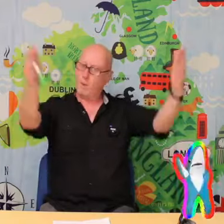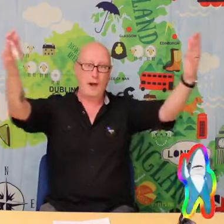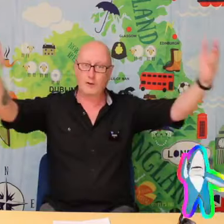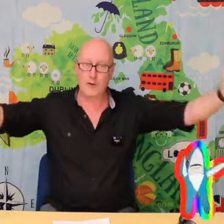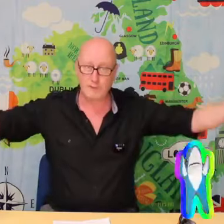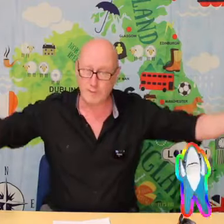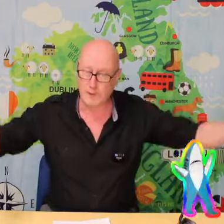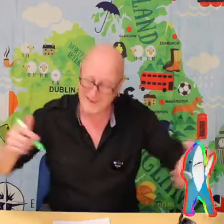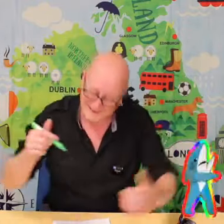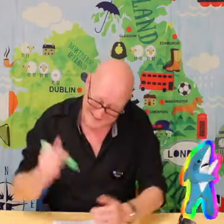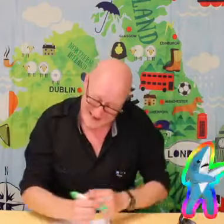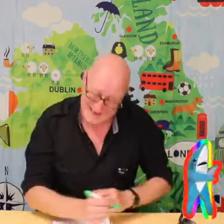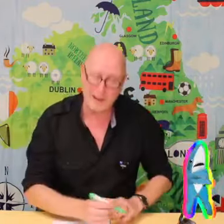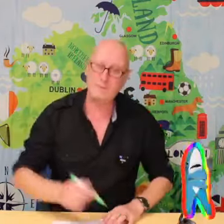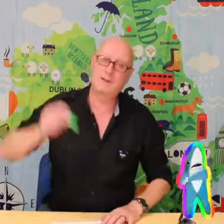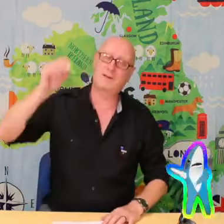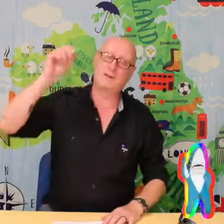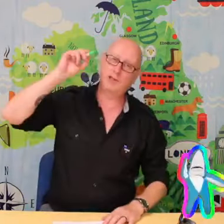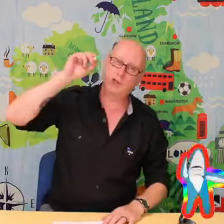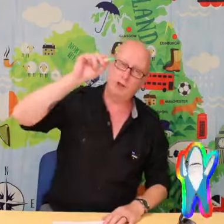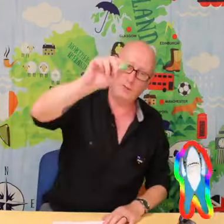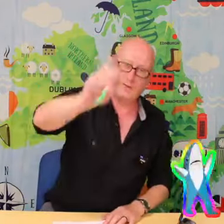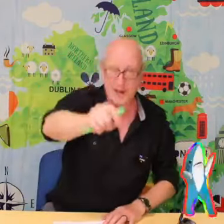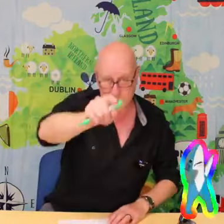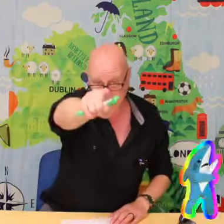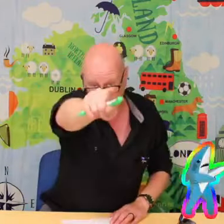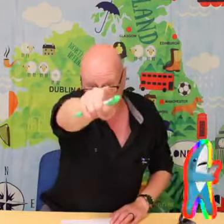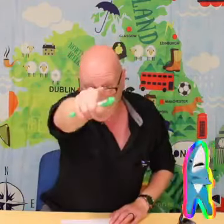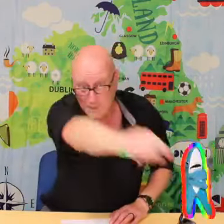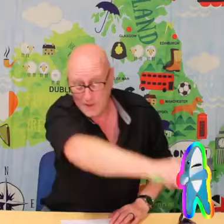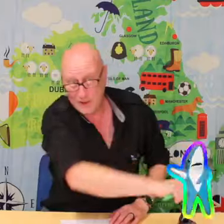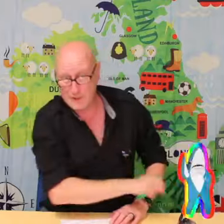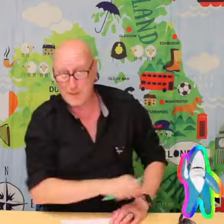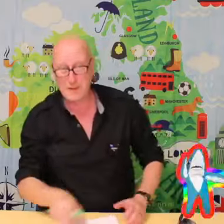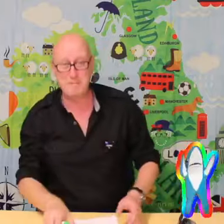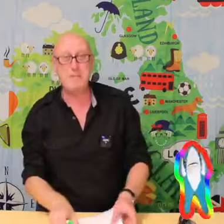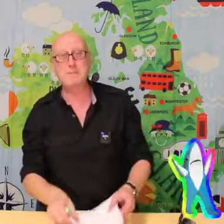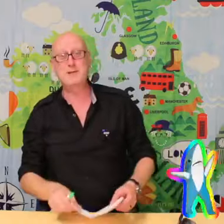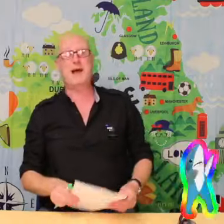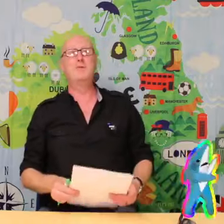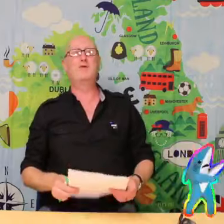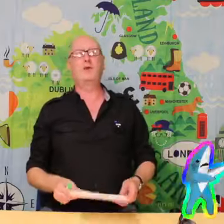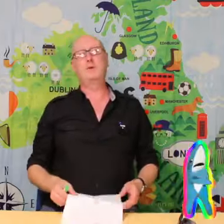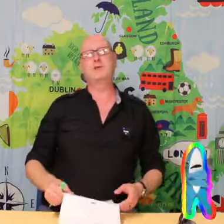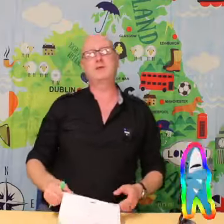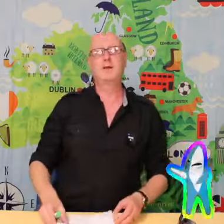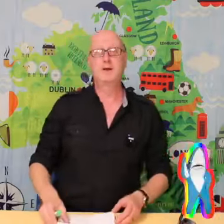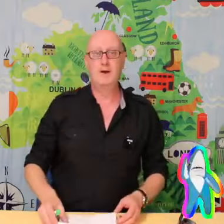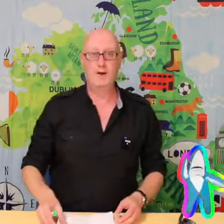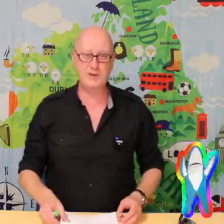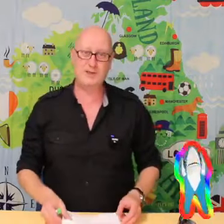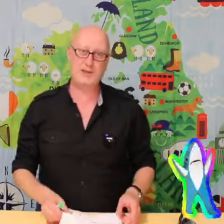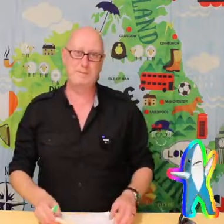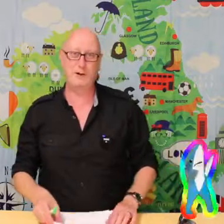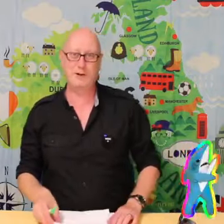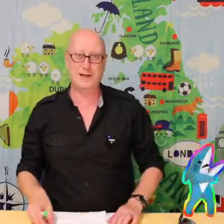well done everybody, and again a big thank you to you. Pat yourself on the back. The members and the viewers of this year broadcast and